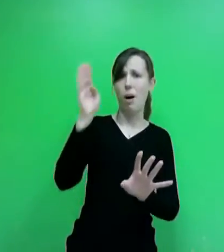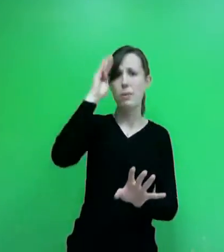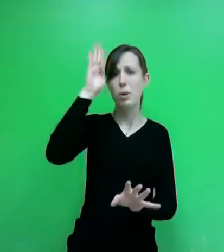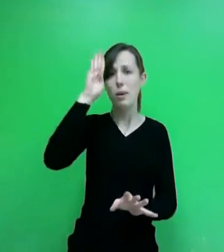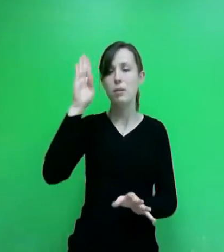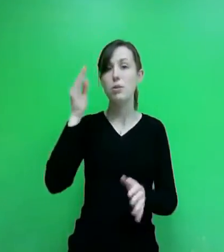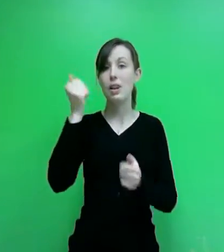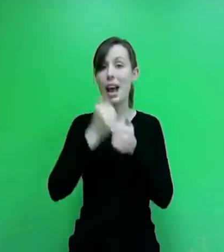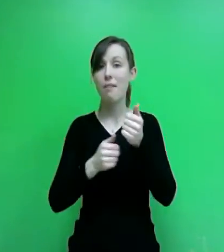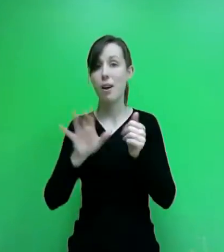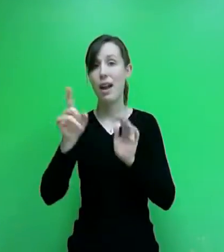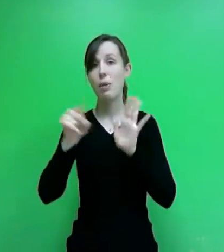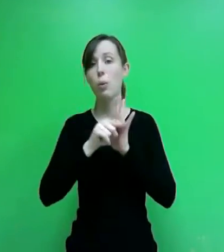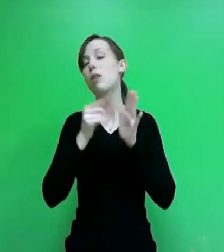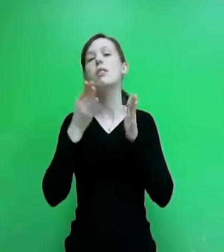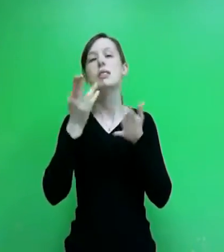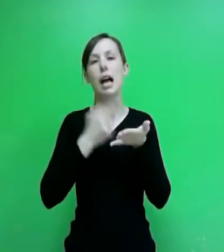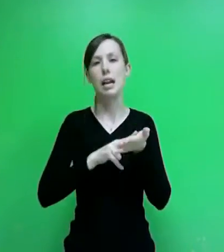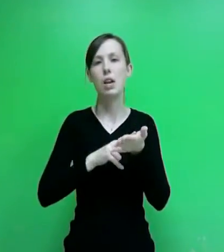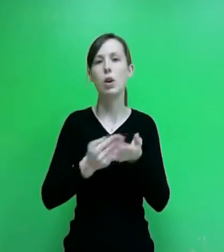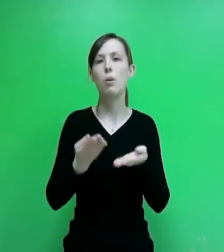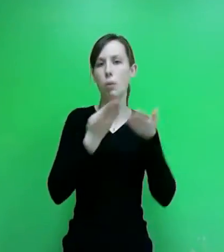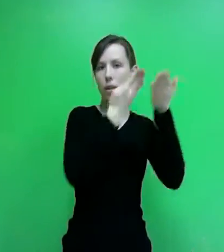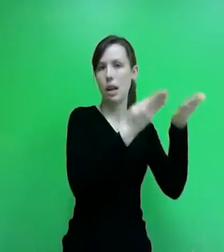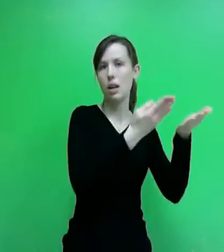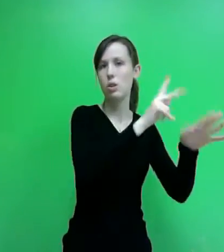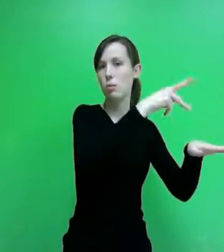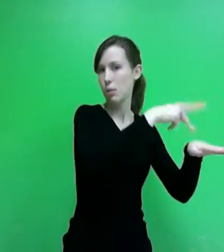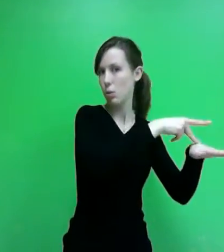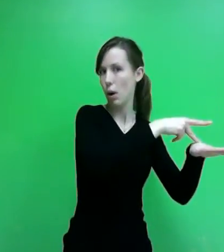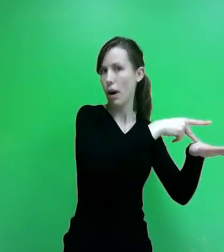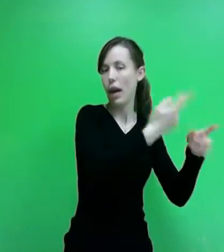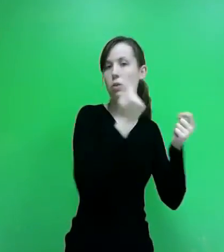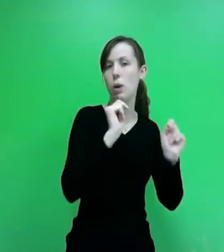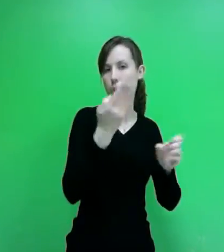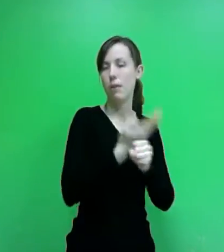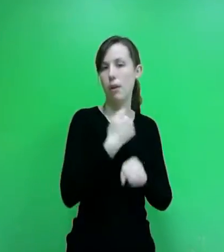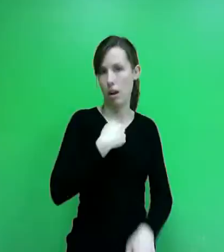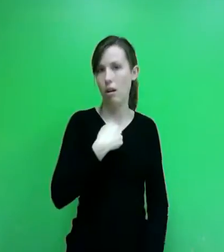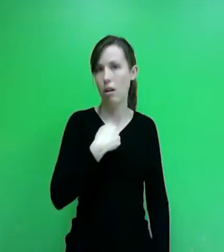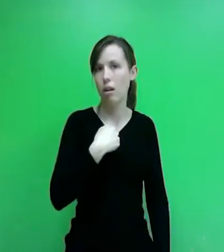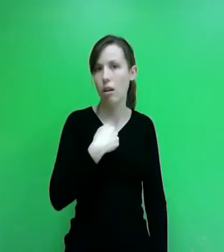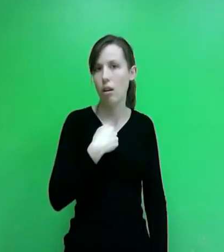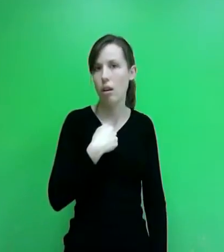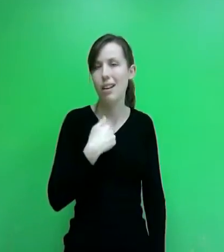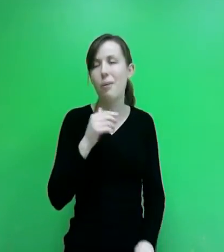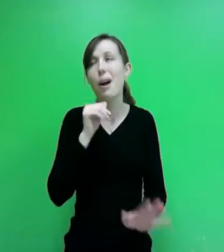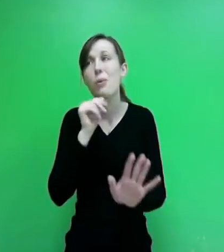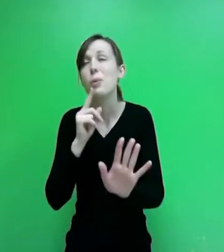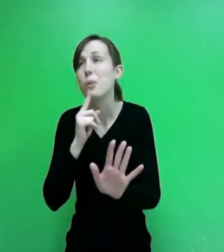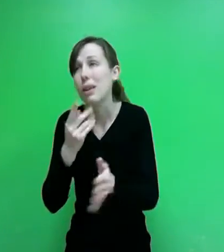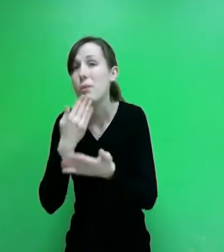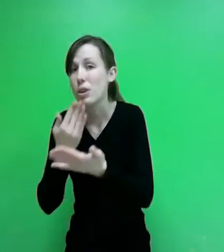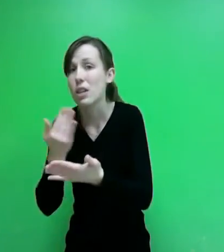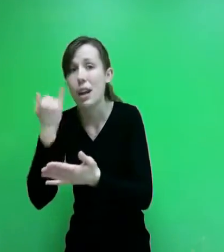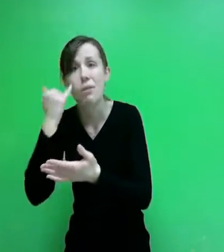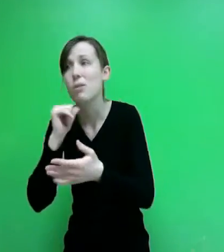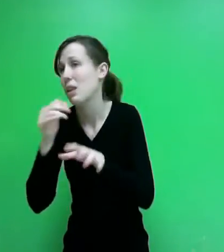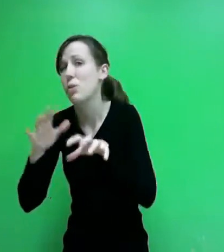grader sign it, you could present that to Mr. Torak and try to get me fired. Now, I really would appreciate it if you didn't do that, but that